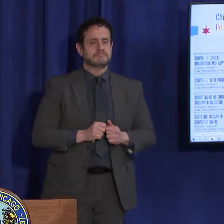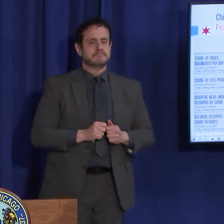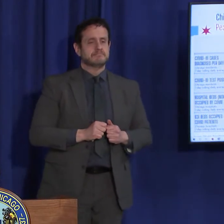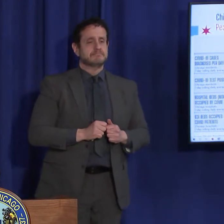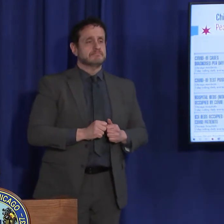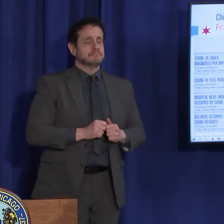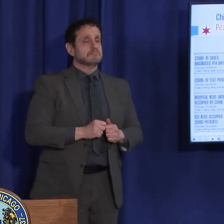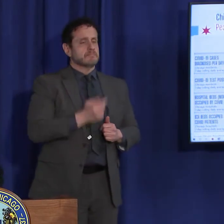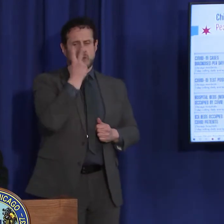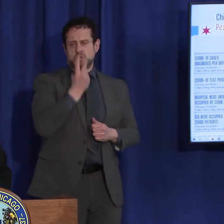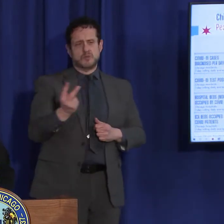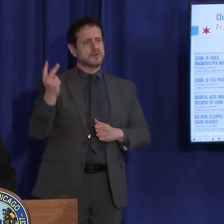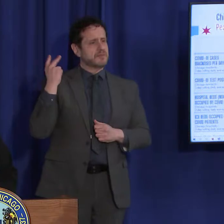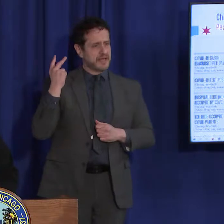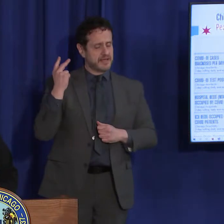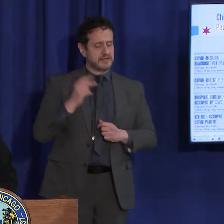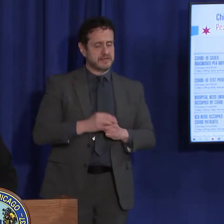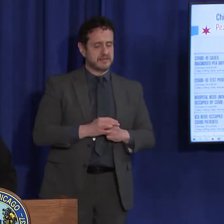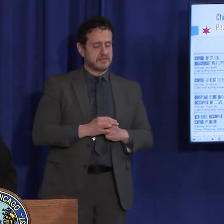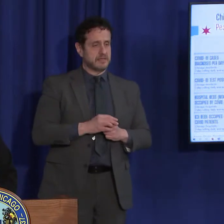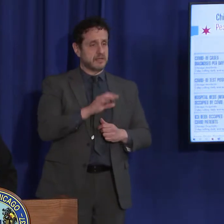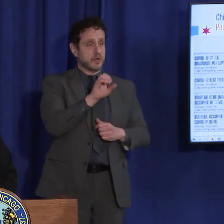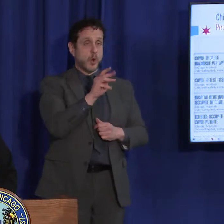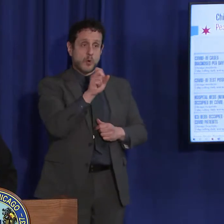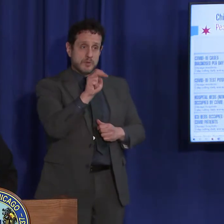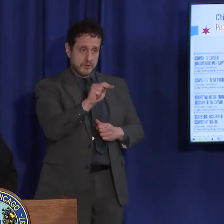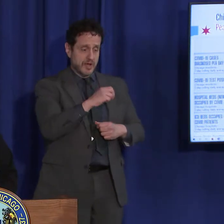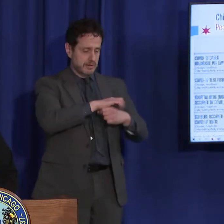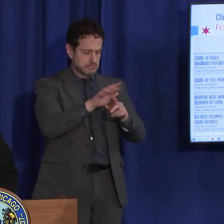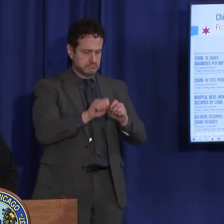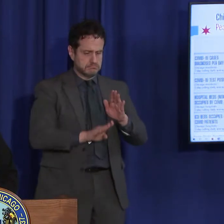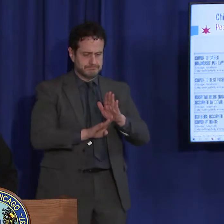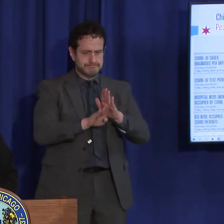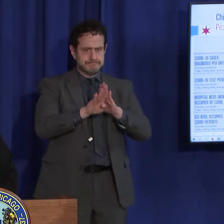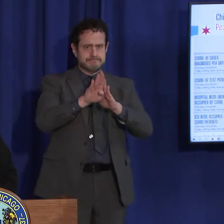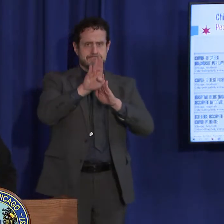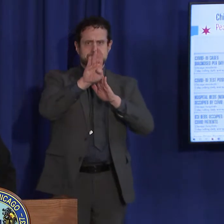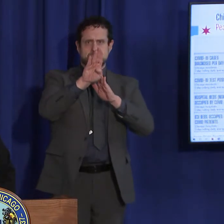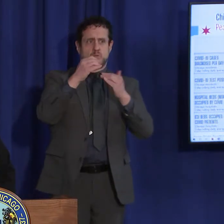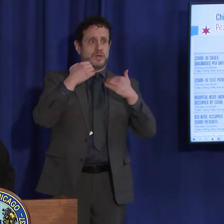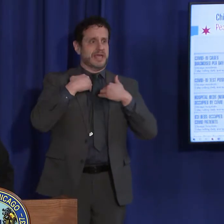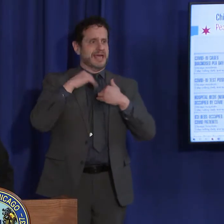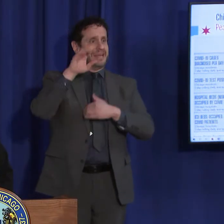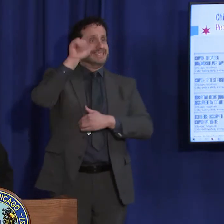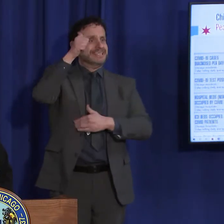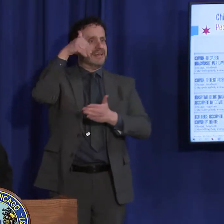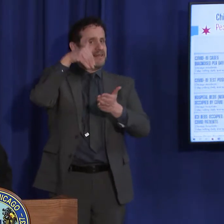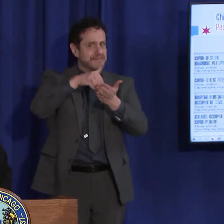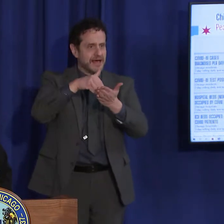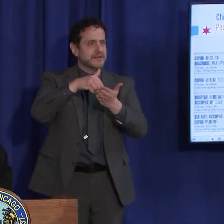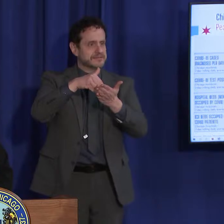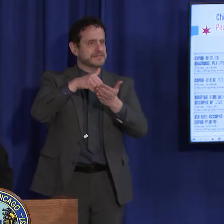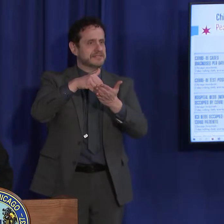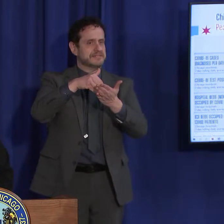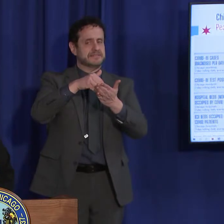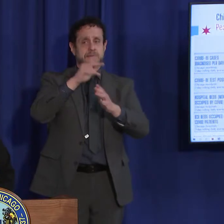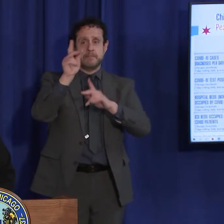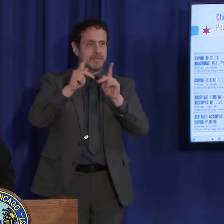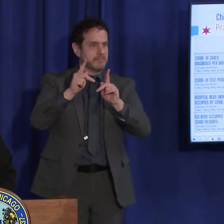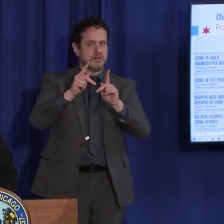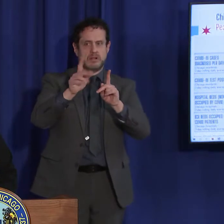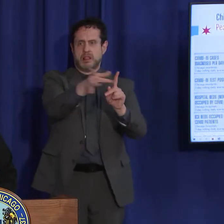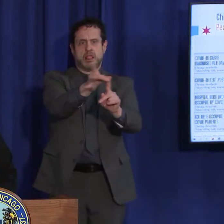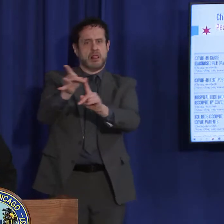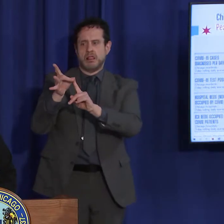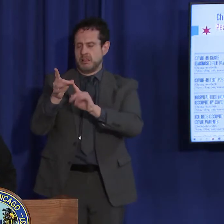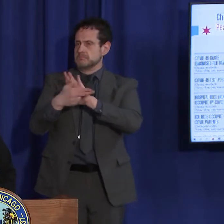look at where we were, our peak of the Omicron surge, we had more than 10,000 cases diagnosed in 1